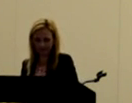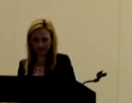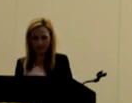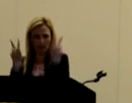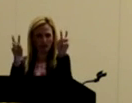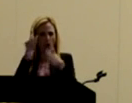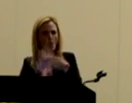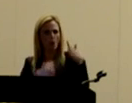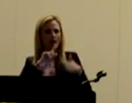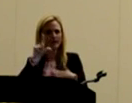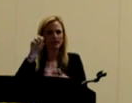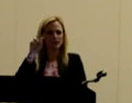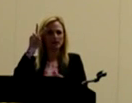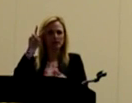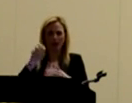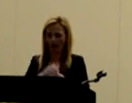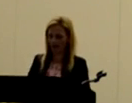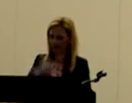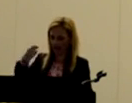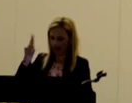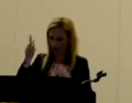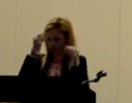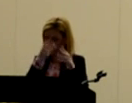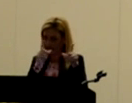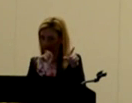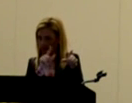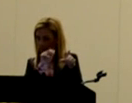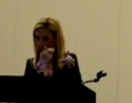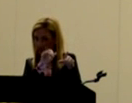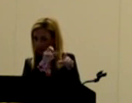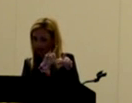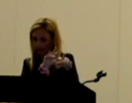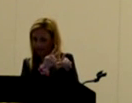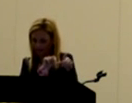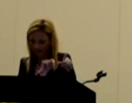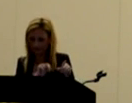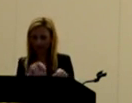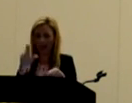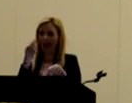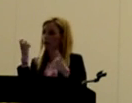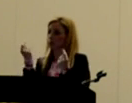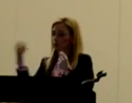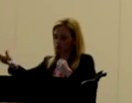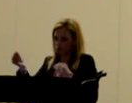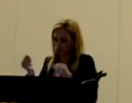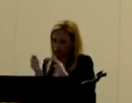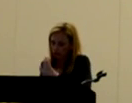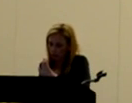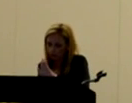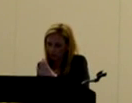nothing. What is love? Helen asked Annie Sullivan. And Annie drew her